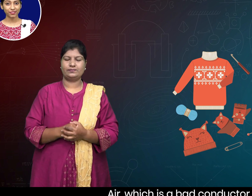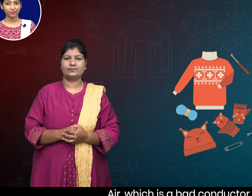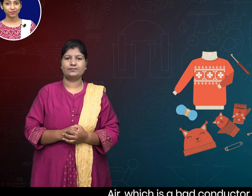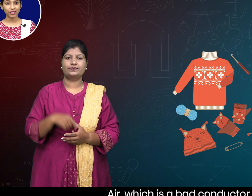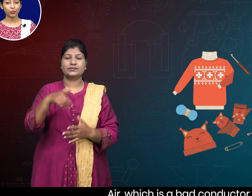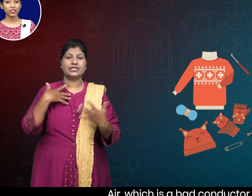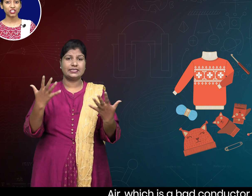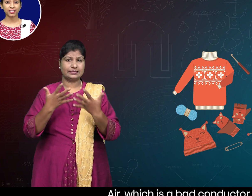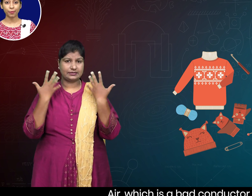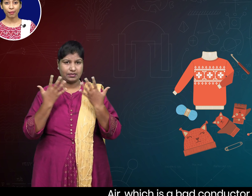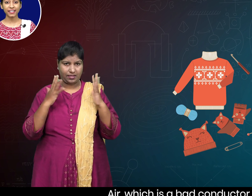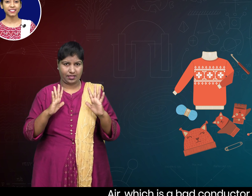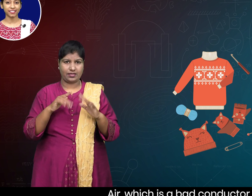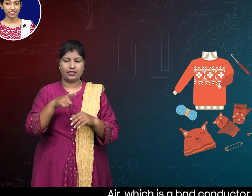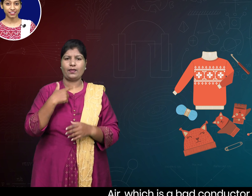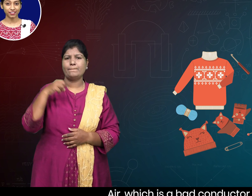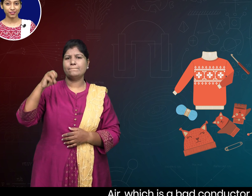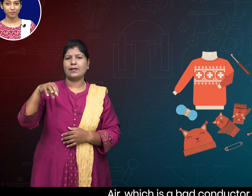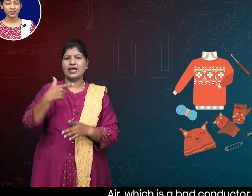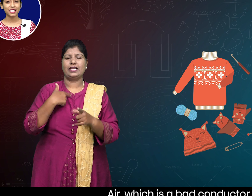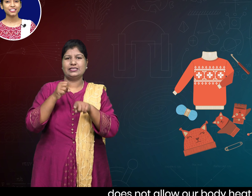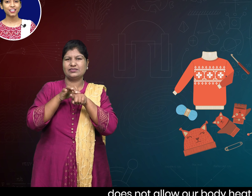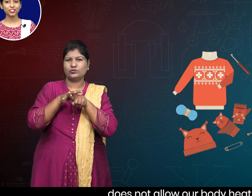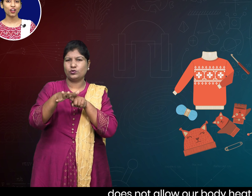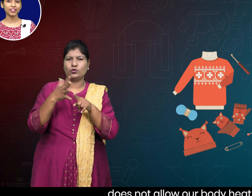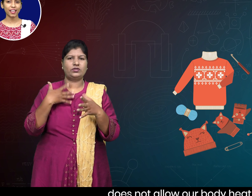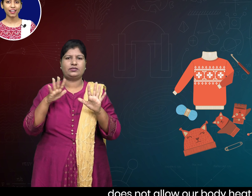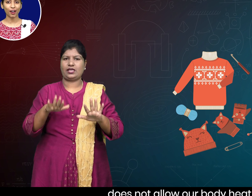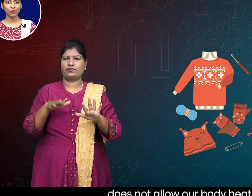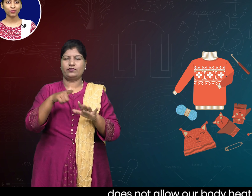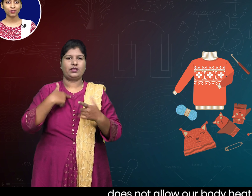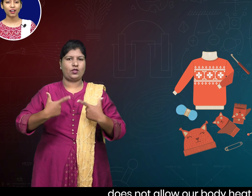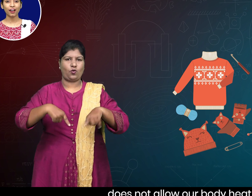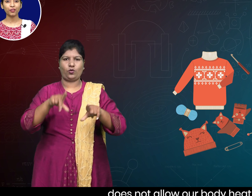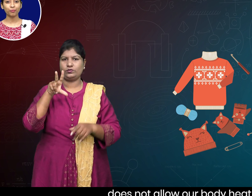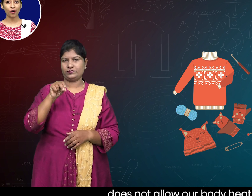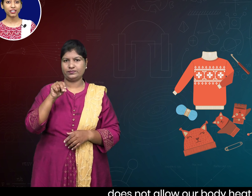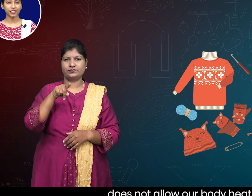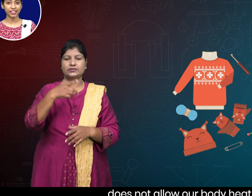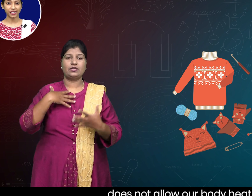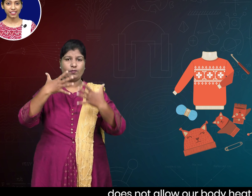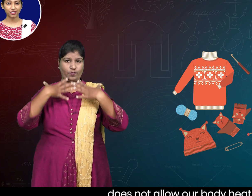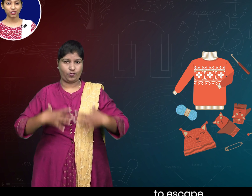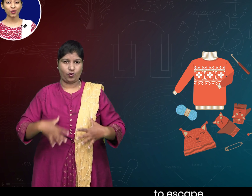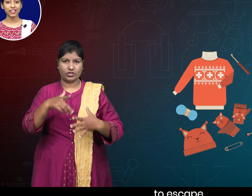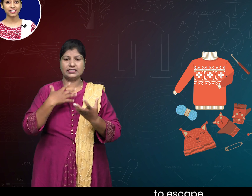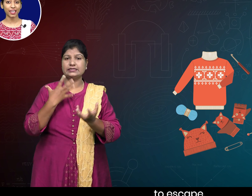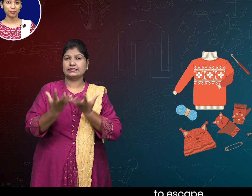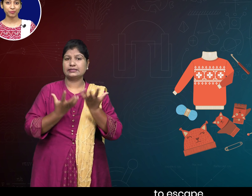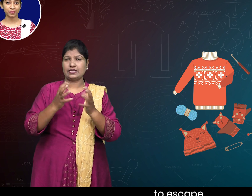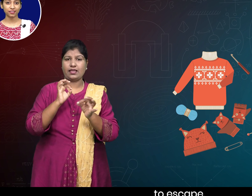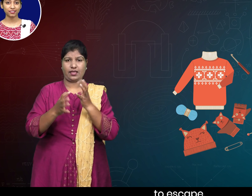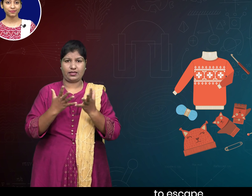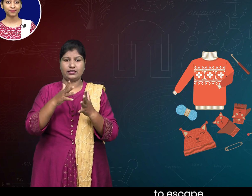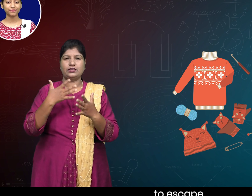Air, which is a bad conductor, does not allow our body heat to